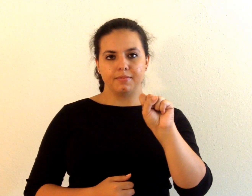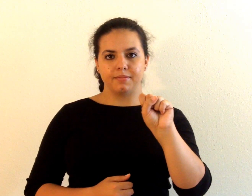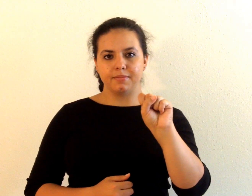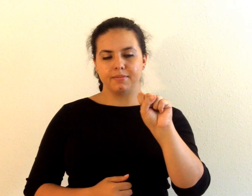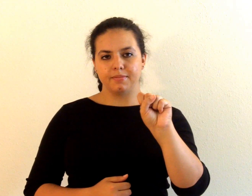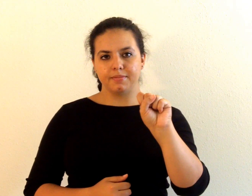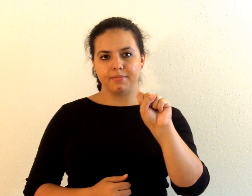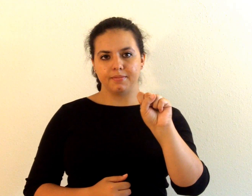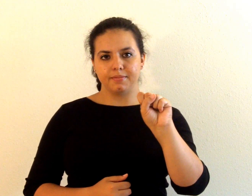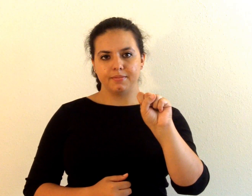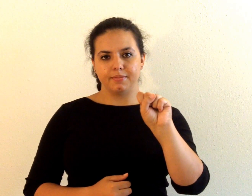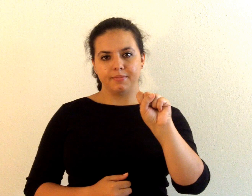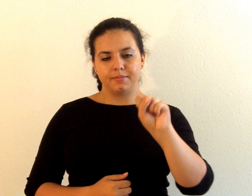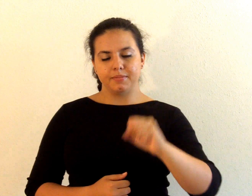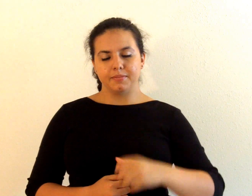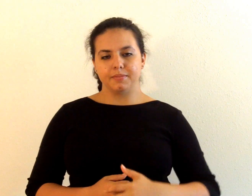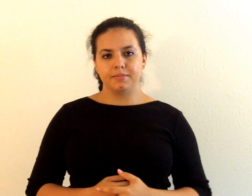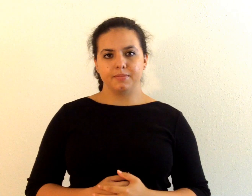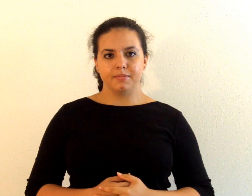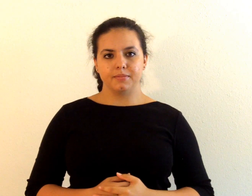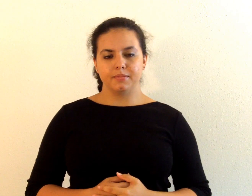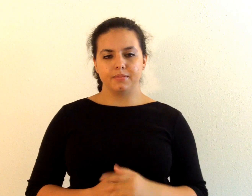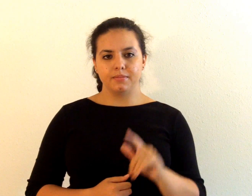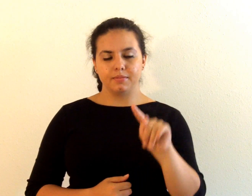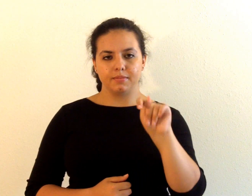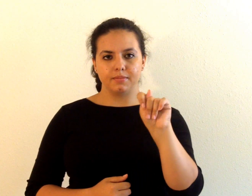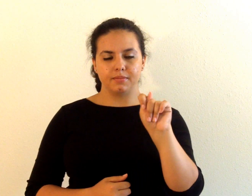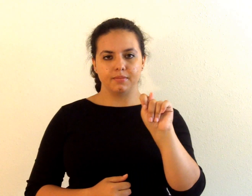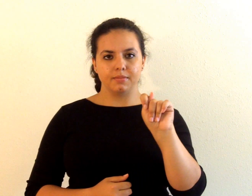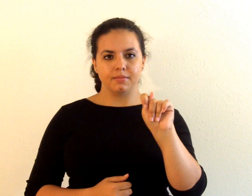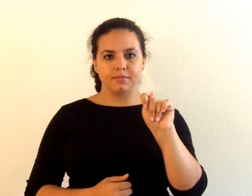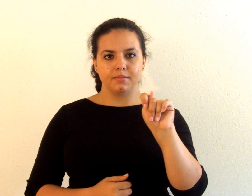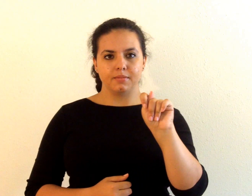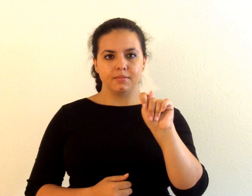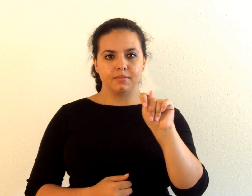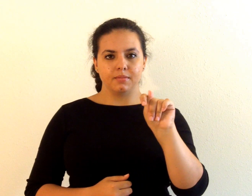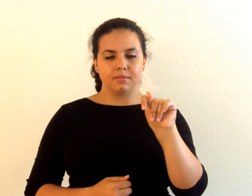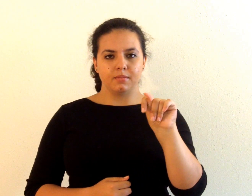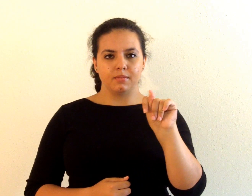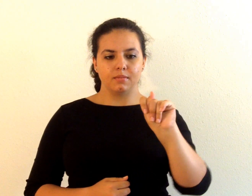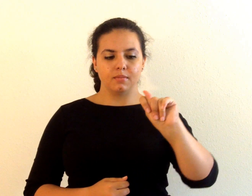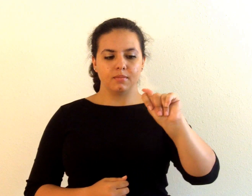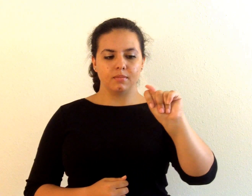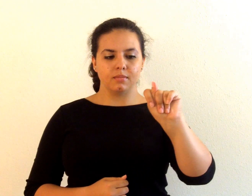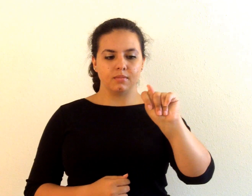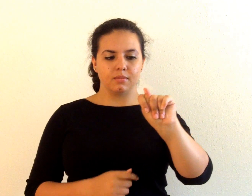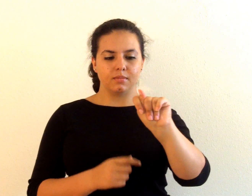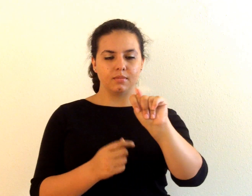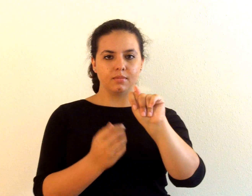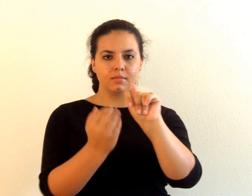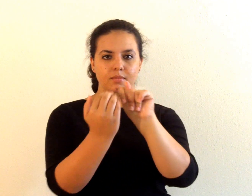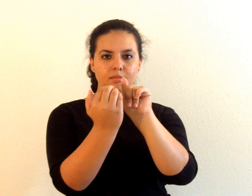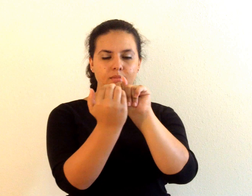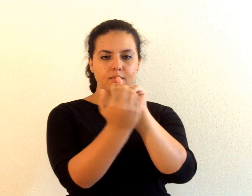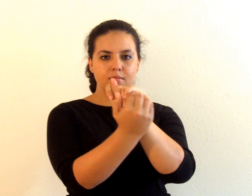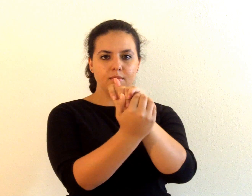soul. S. And then T. If you look at it, you can see that it is kind of like the letter, the written